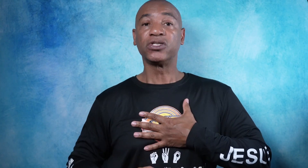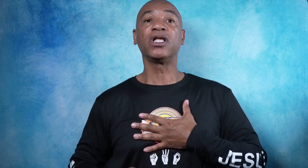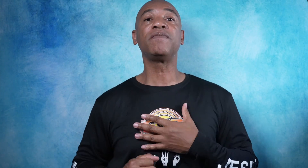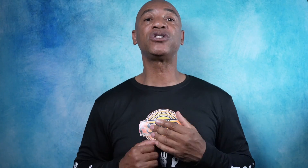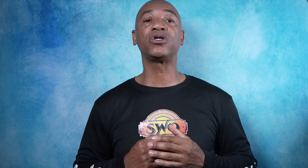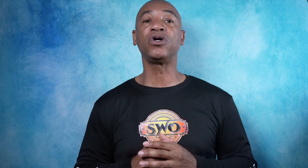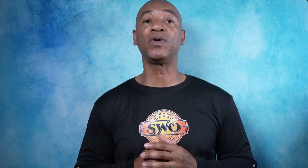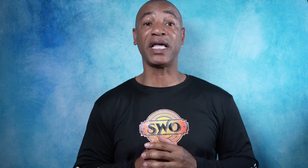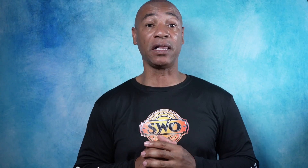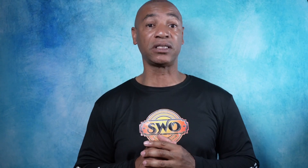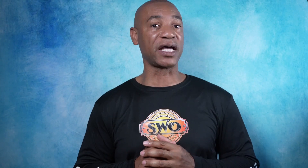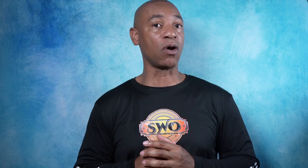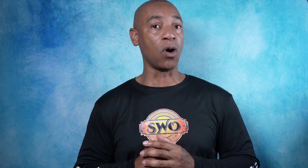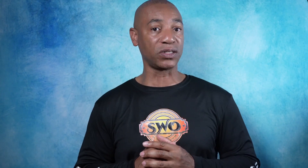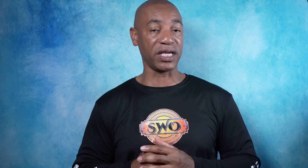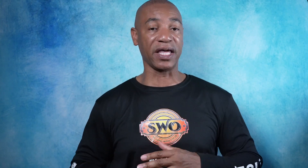let me show you what that looks like all together